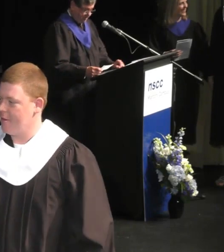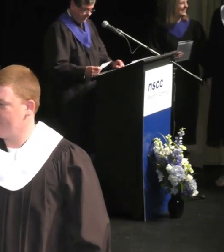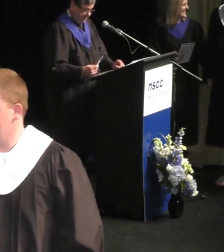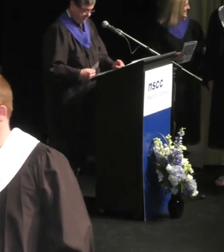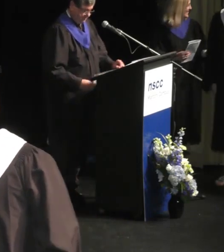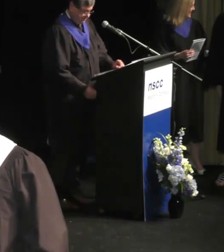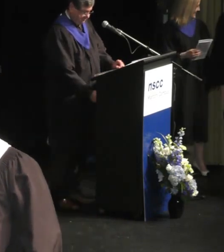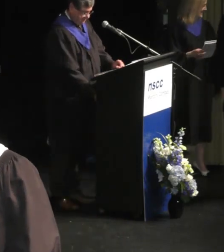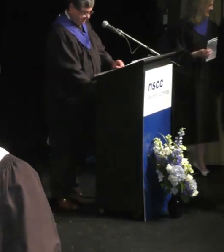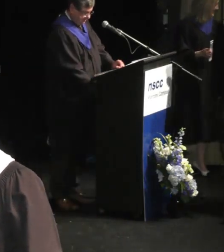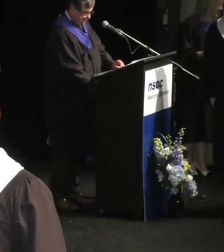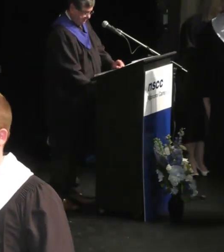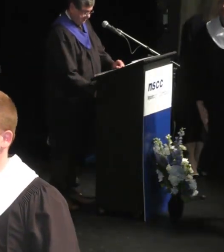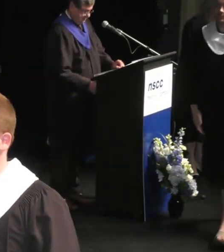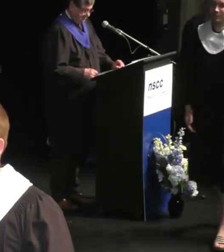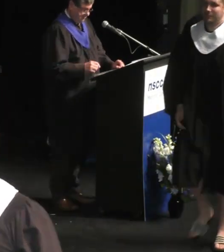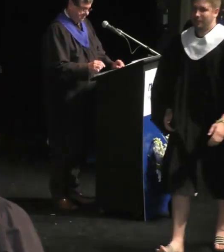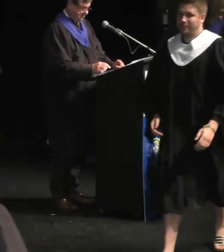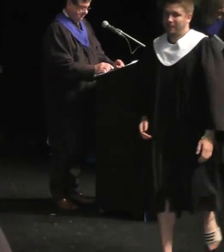Matthew Curry.